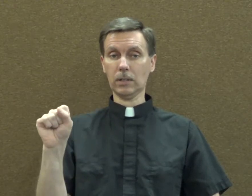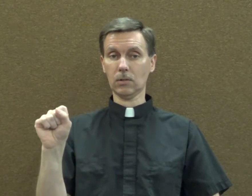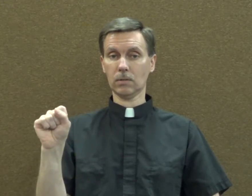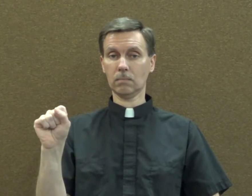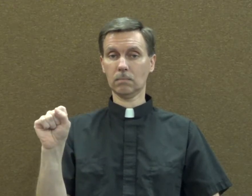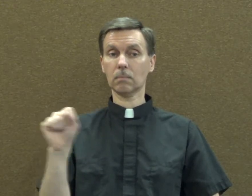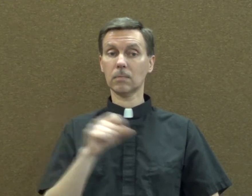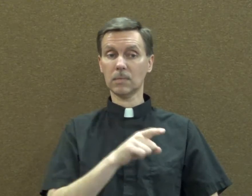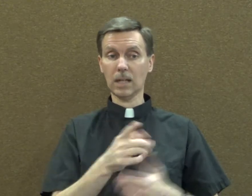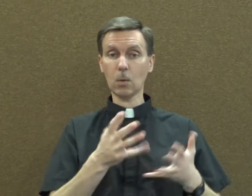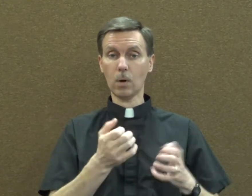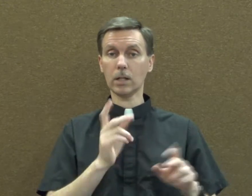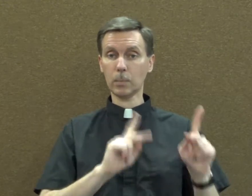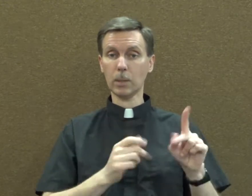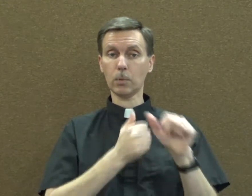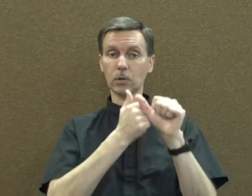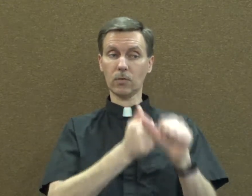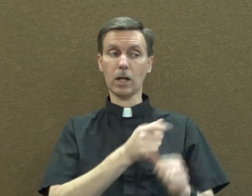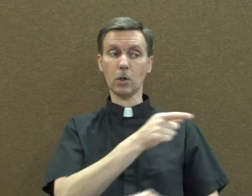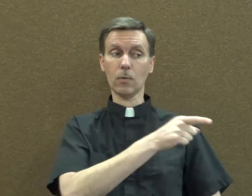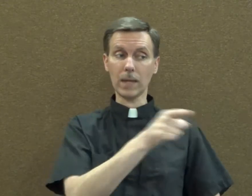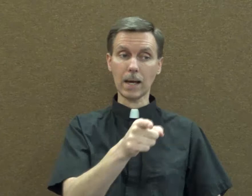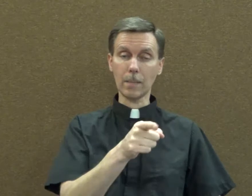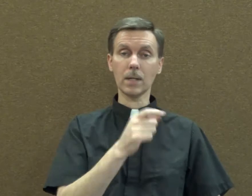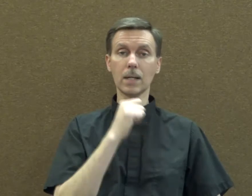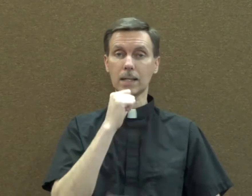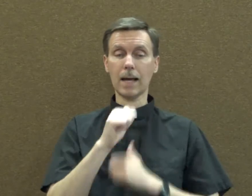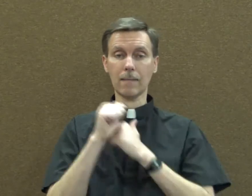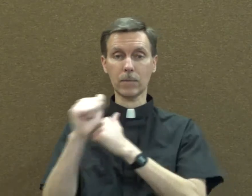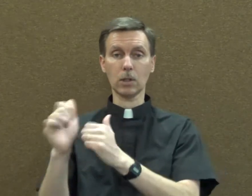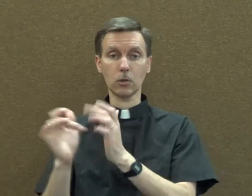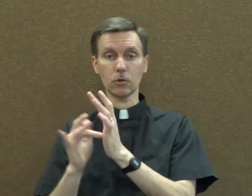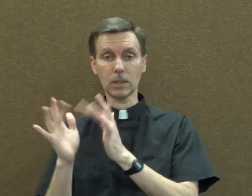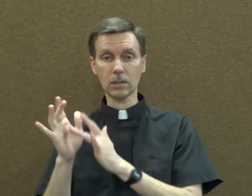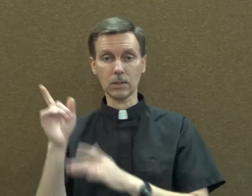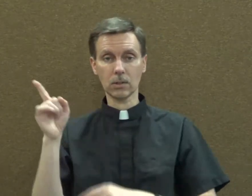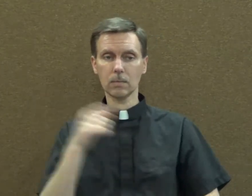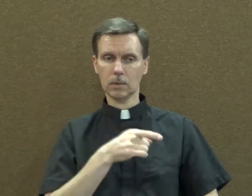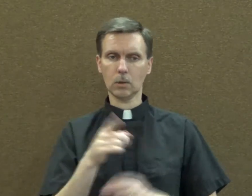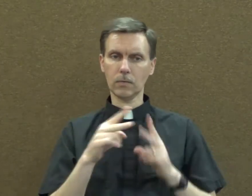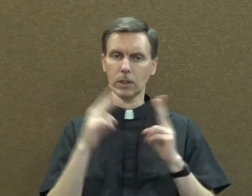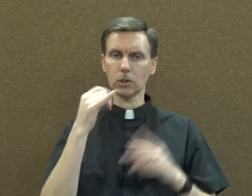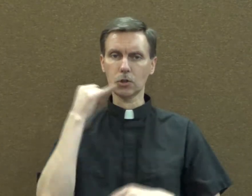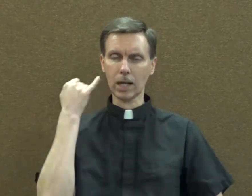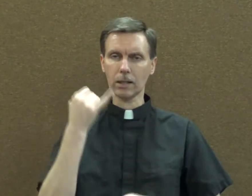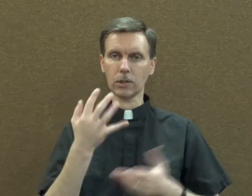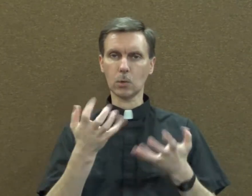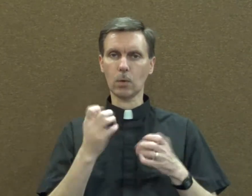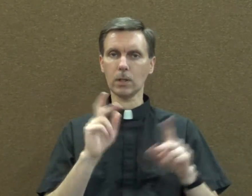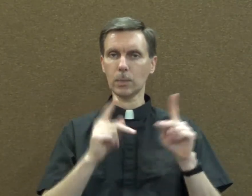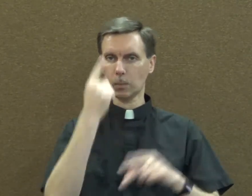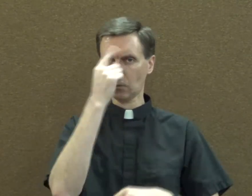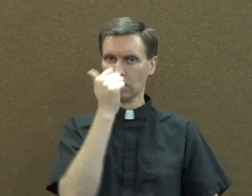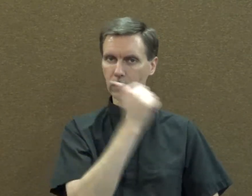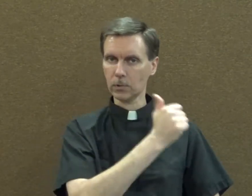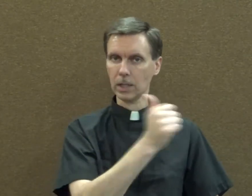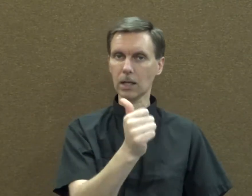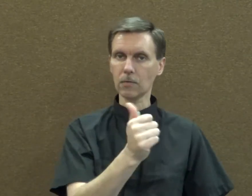Pharisees. They wanted people to follow them and not follow Jesus. They were very jealous and wanted people for themselves.